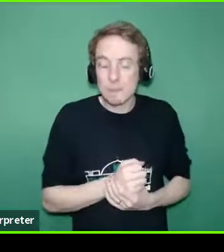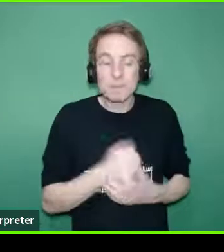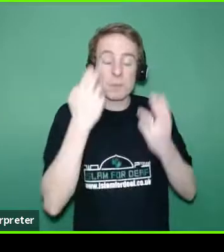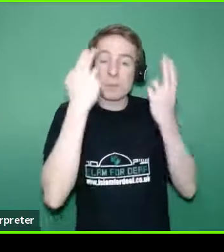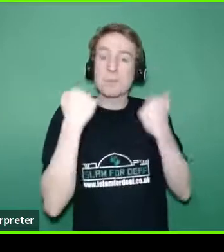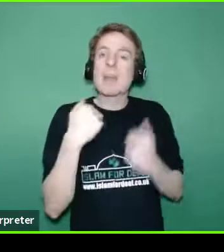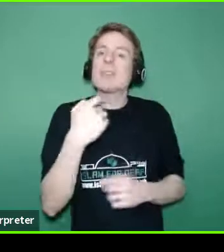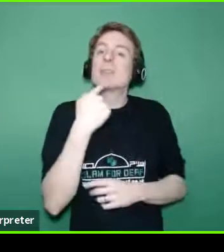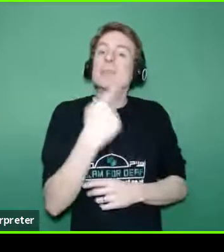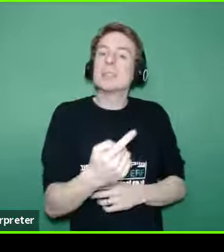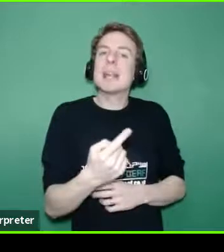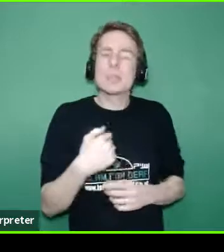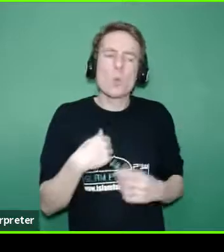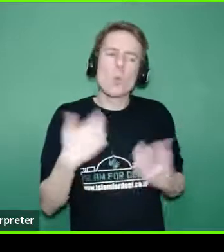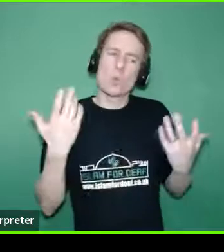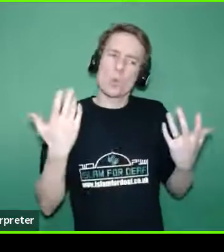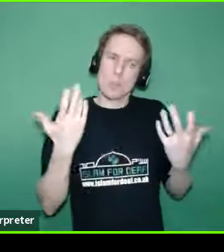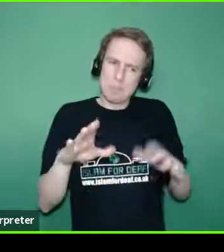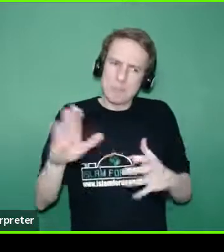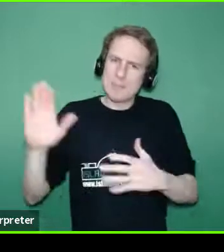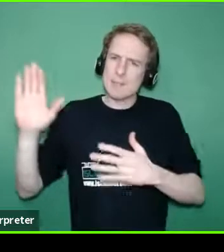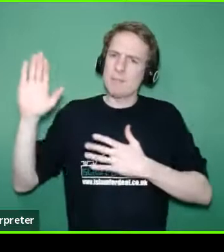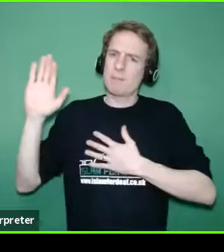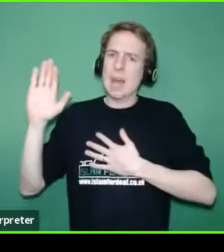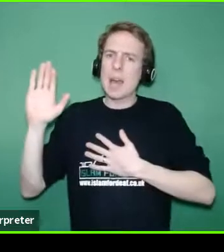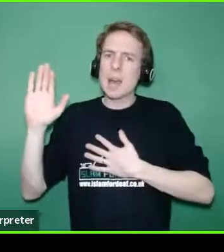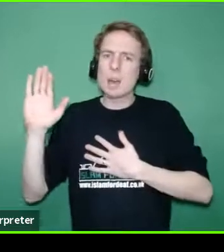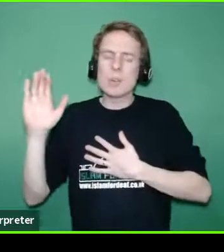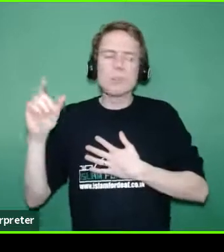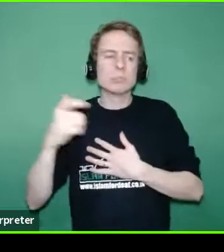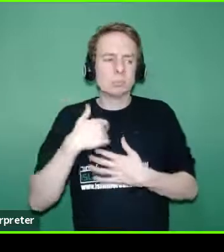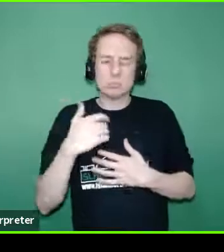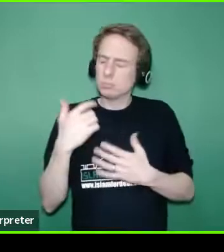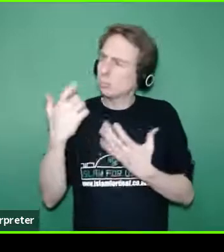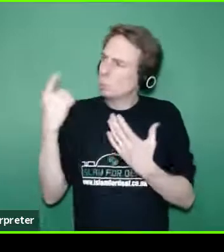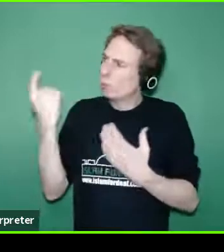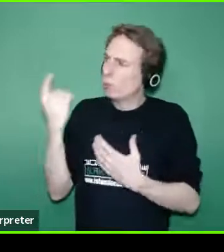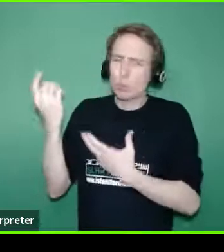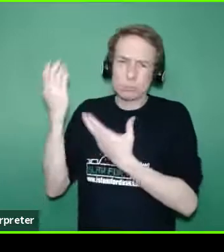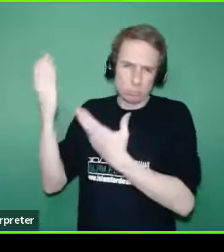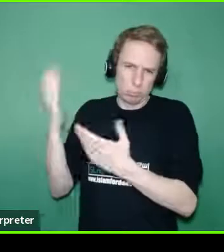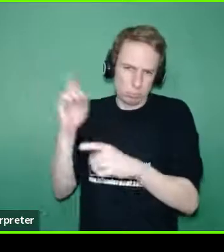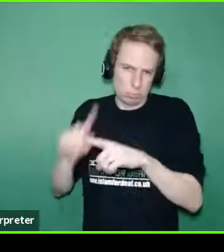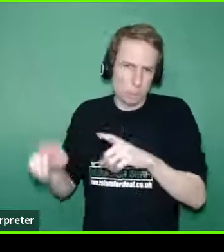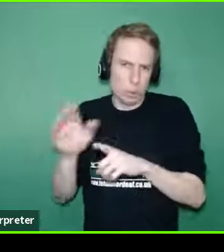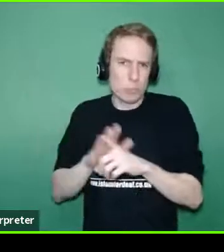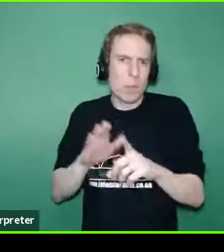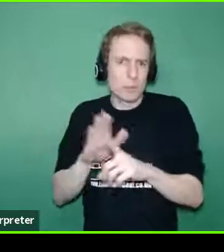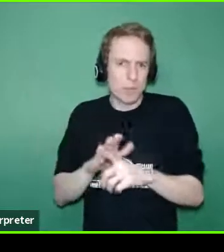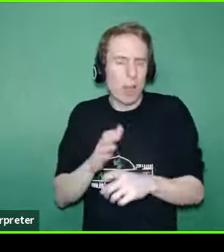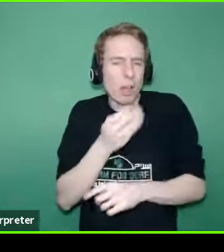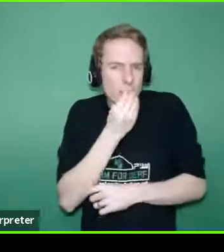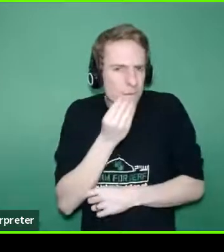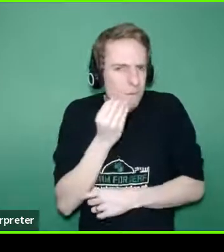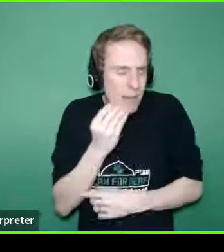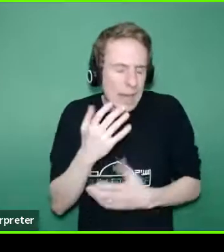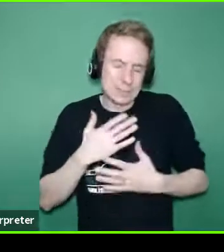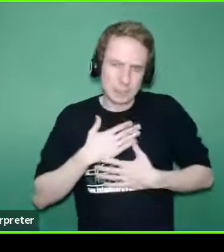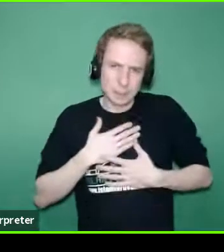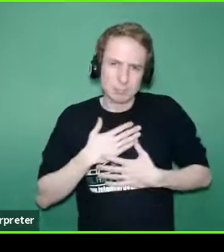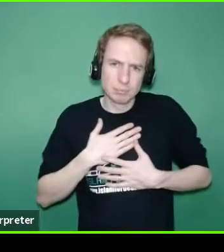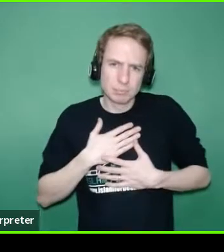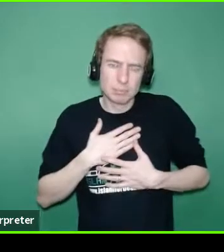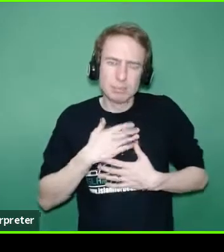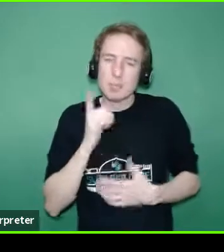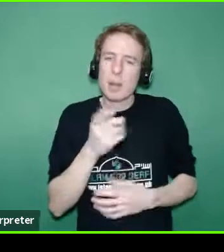she says that she has vowed to fast for Ar-Rahman, for the most merciful Allah, what she means here is that she will not